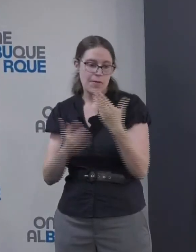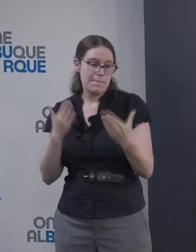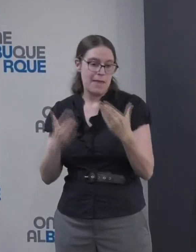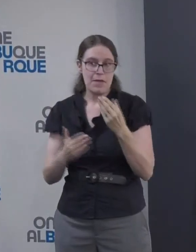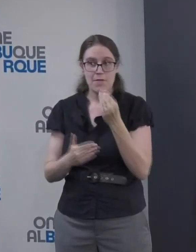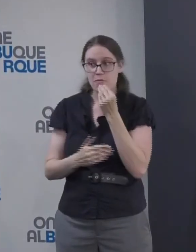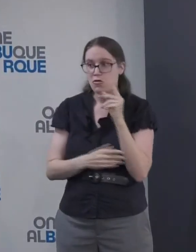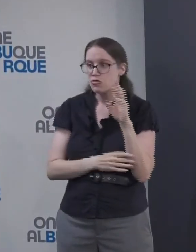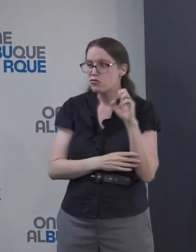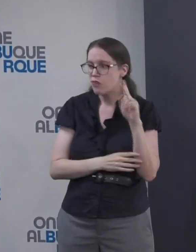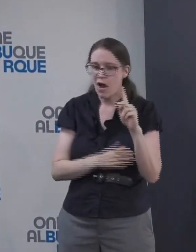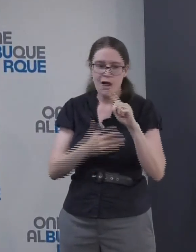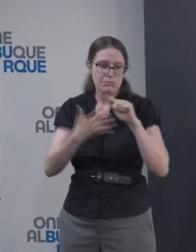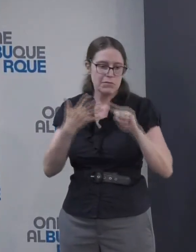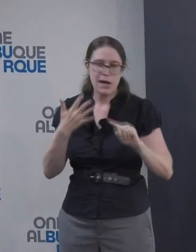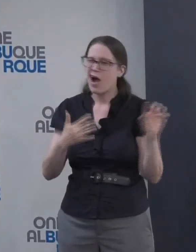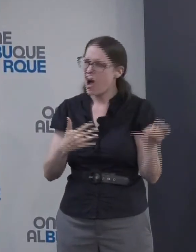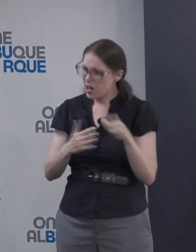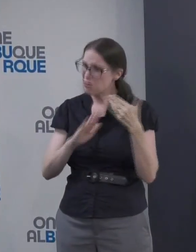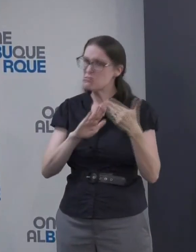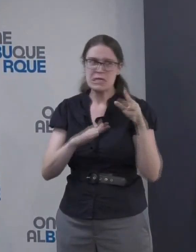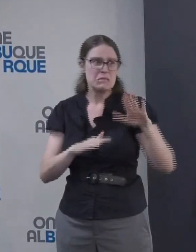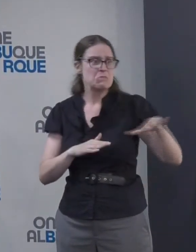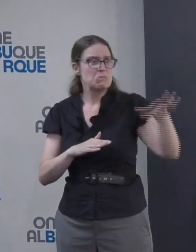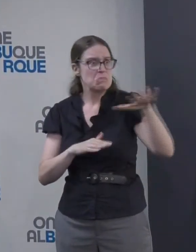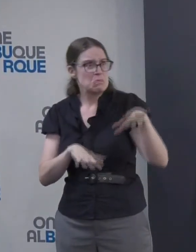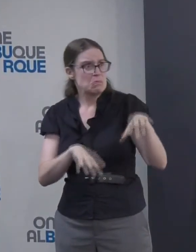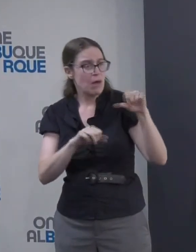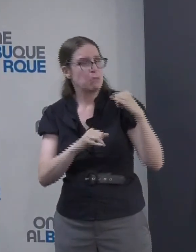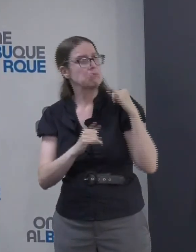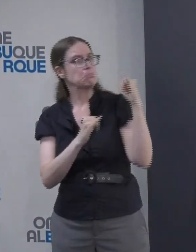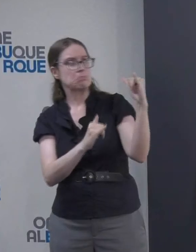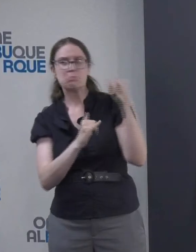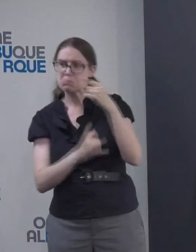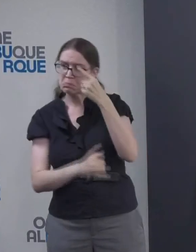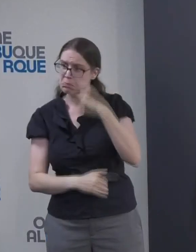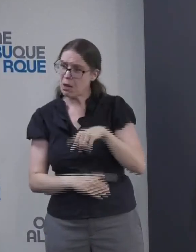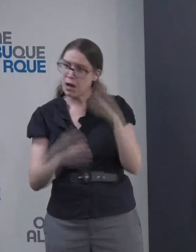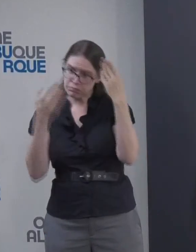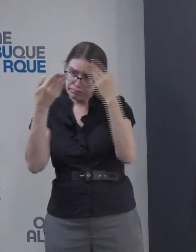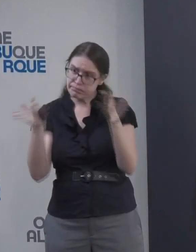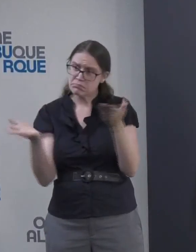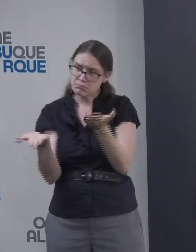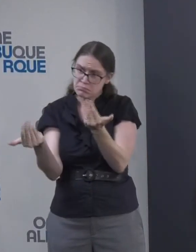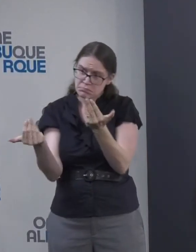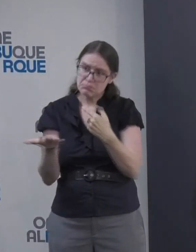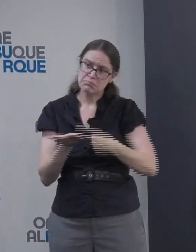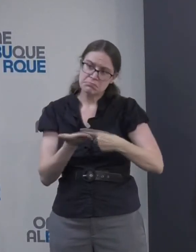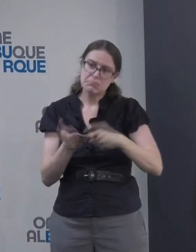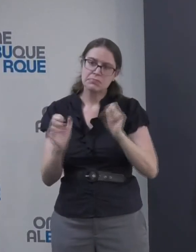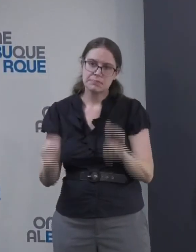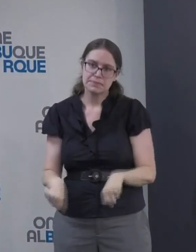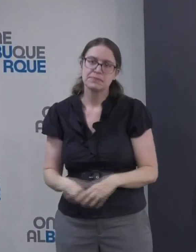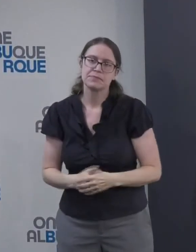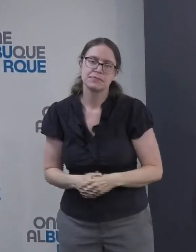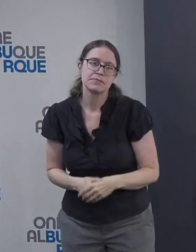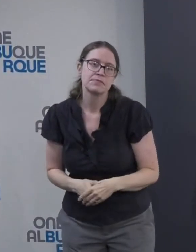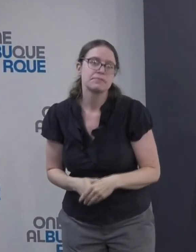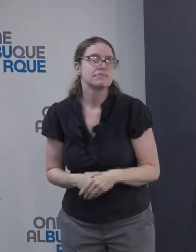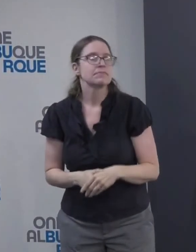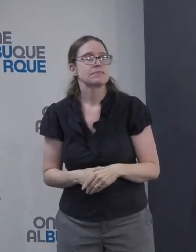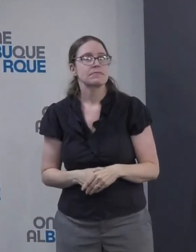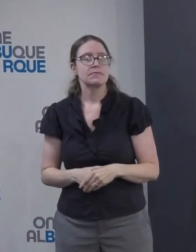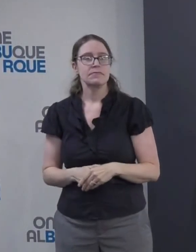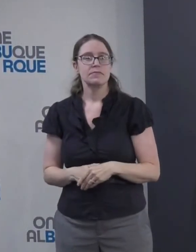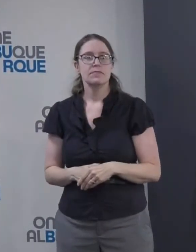cities are doing, we're very much open to if others are as well. And those are 2 locations where we could probably do it. Thank you, Mayor. A